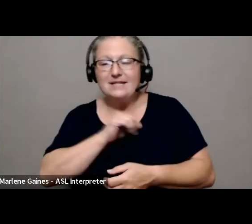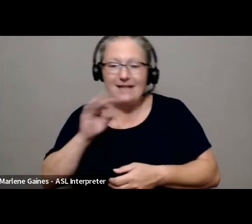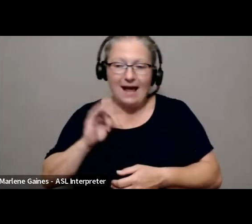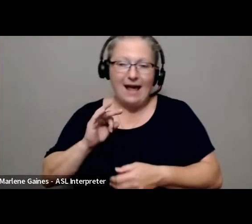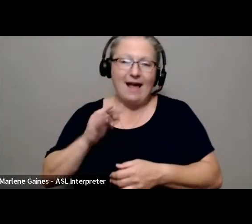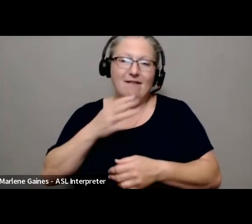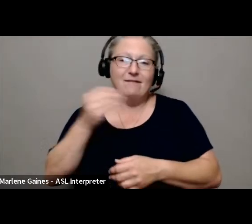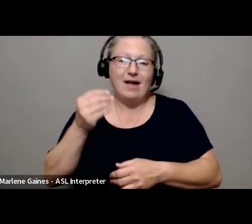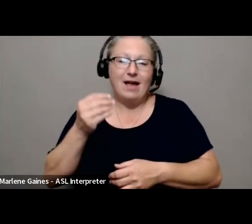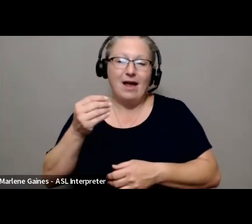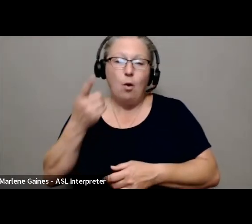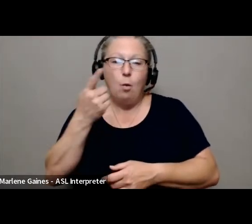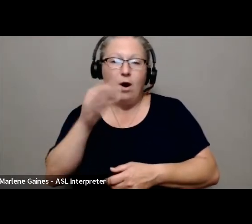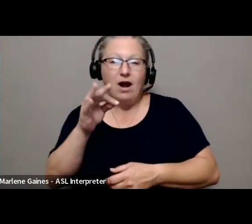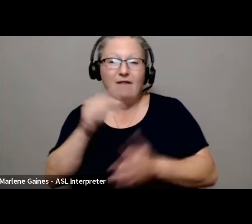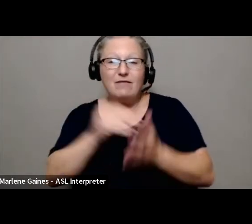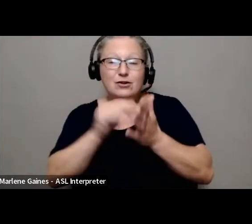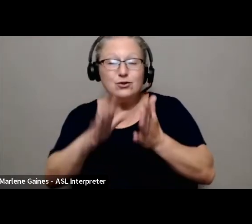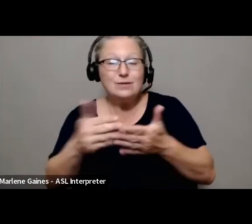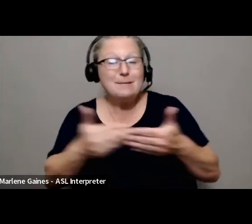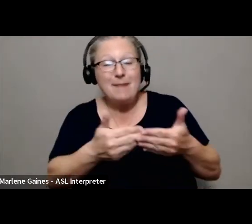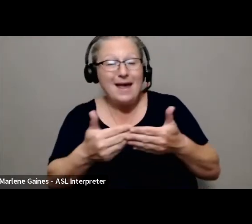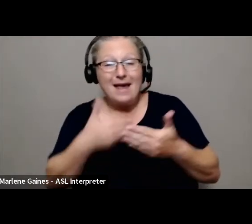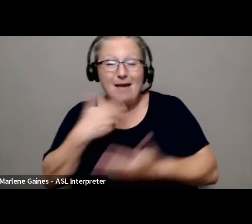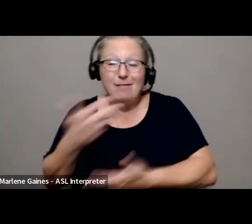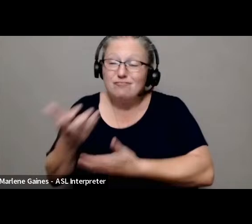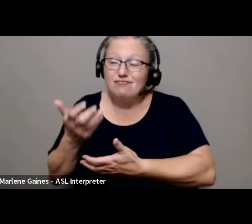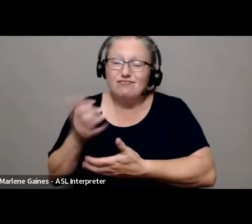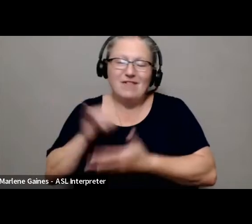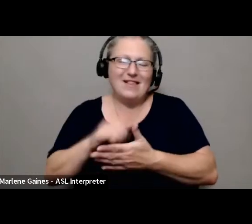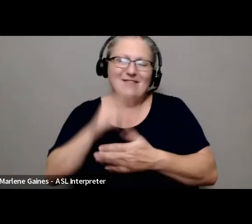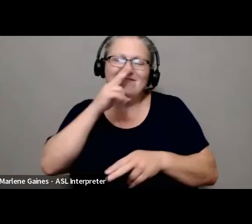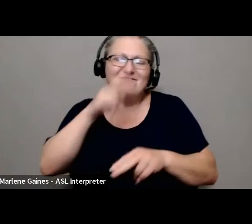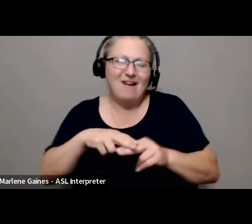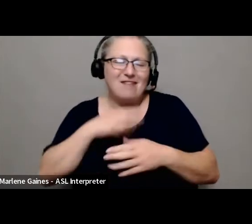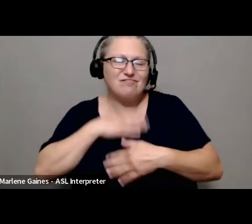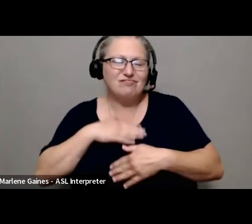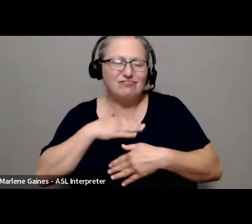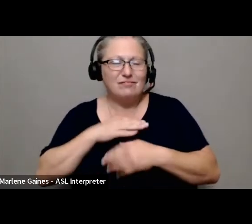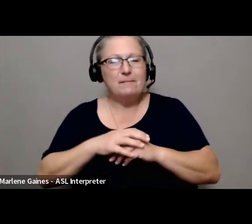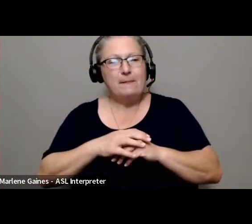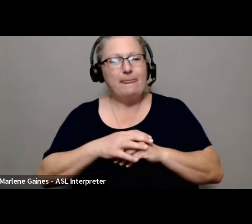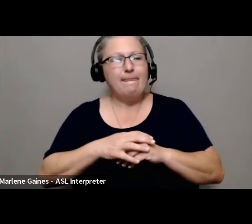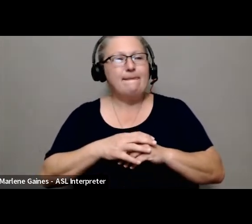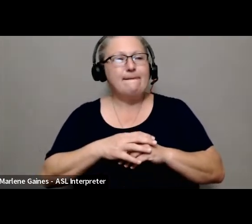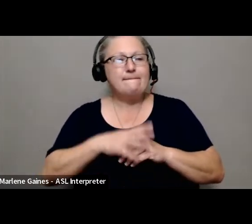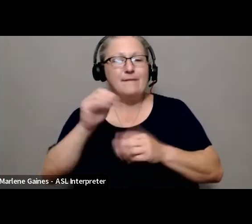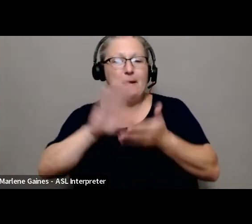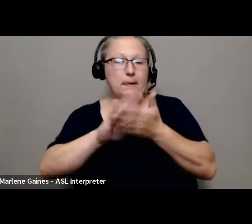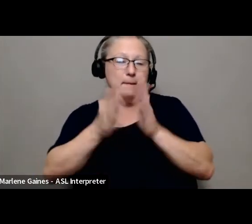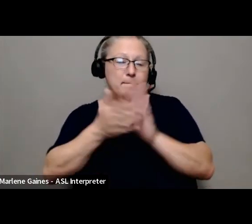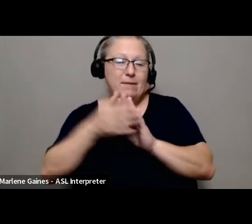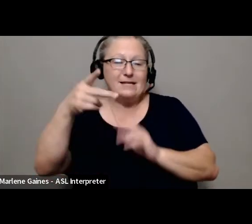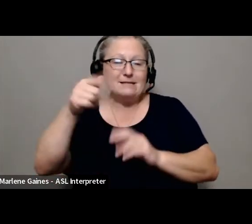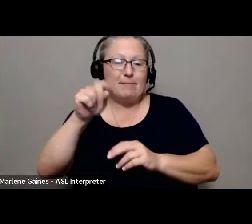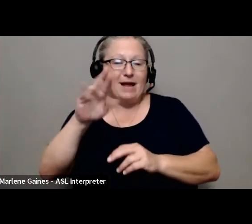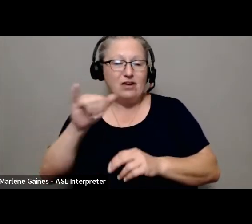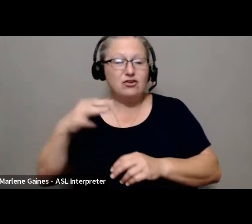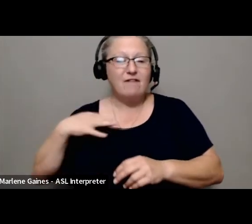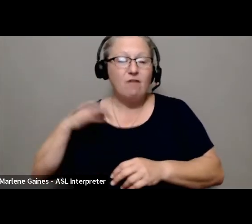got to hold one of the students' babies, which was so fun. And the Peace Pantry